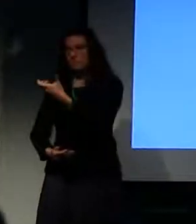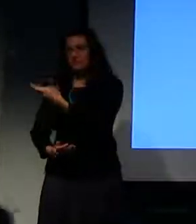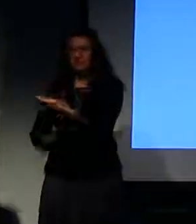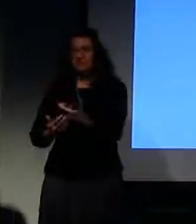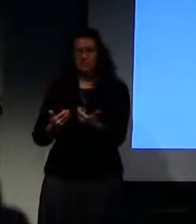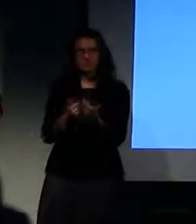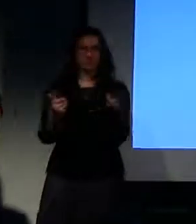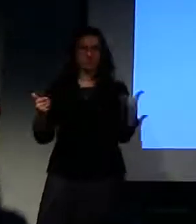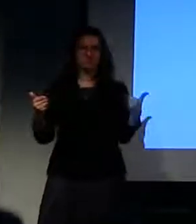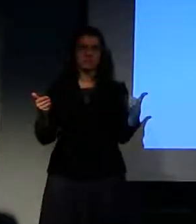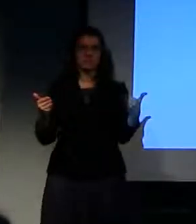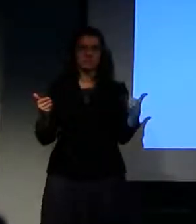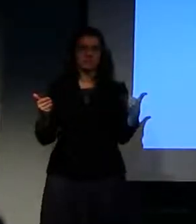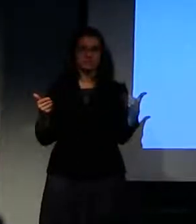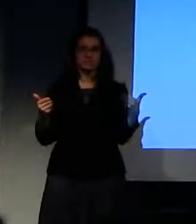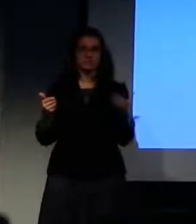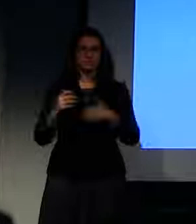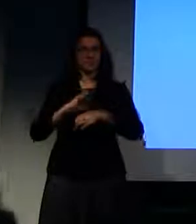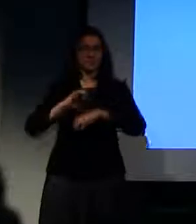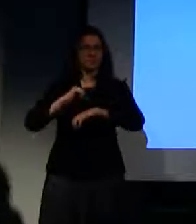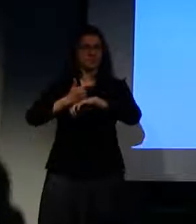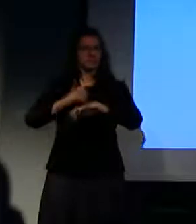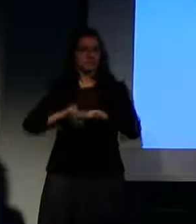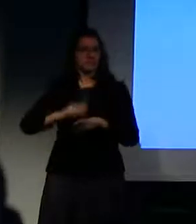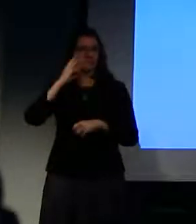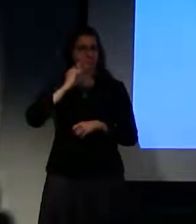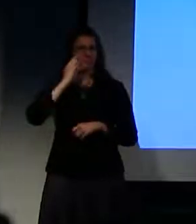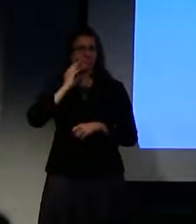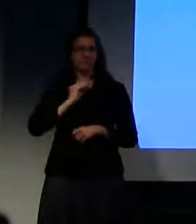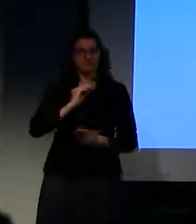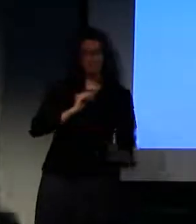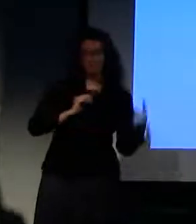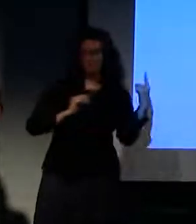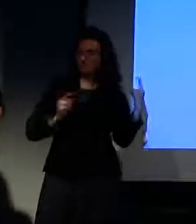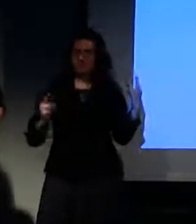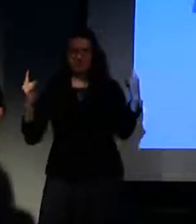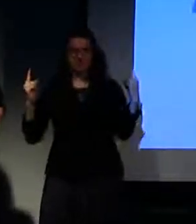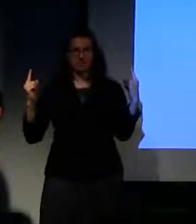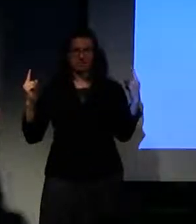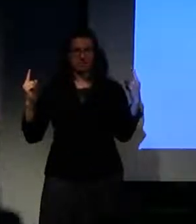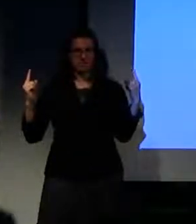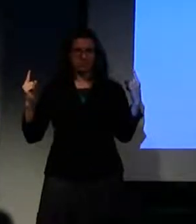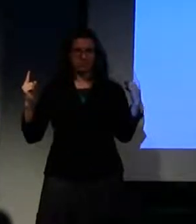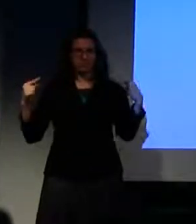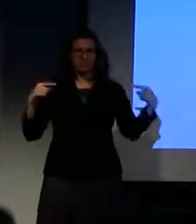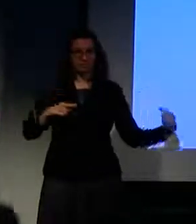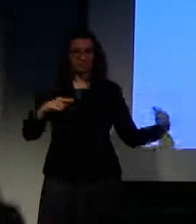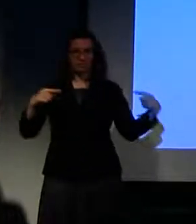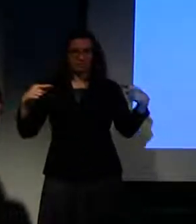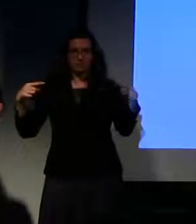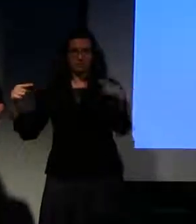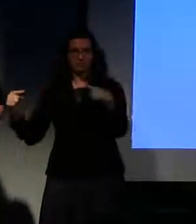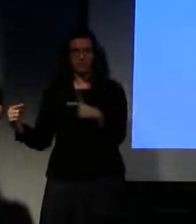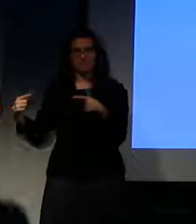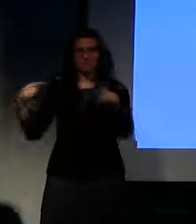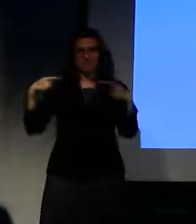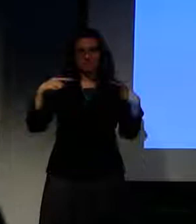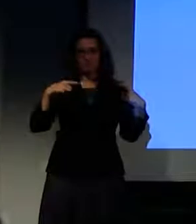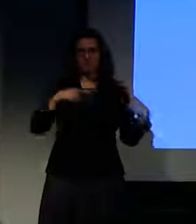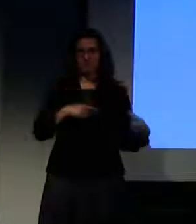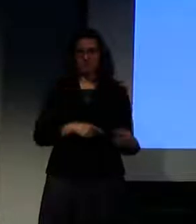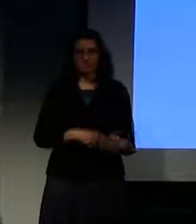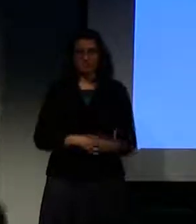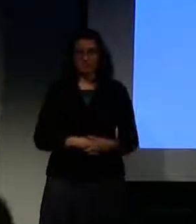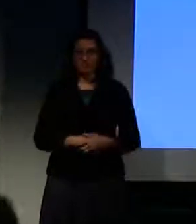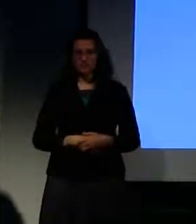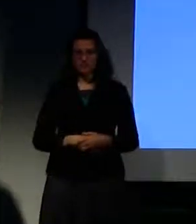have such, created the experiential duality. This act permits violence. thing, poetry, such,